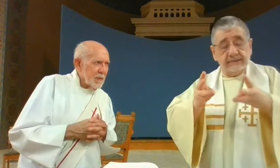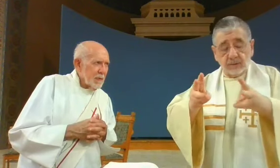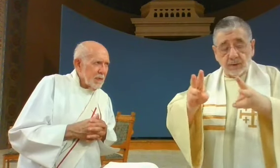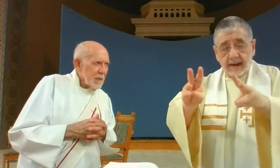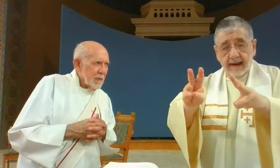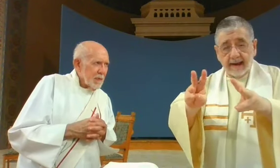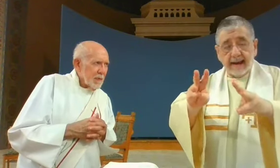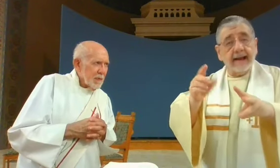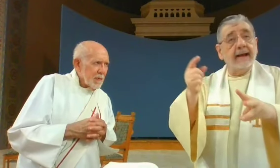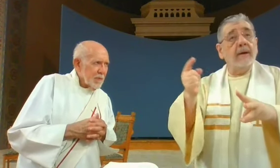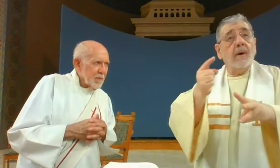Show Jesus' way